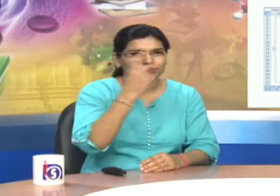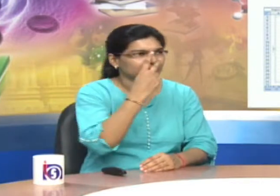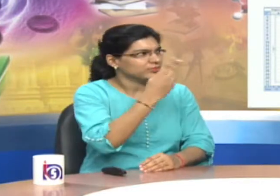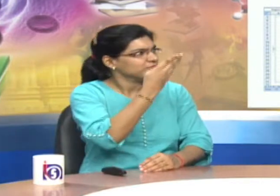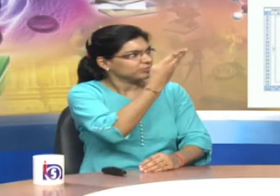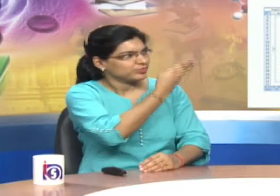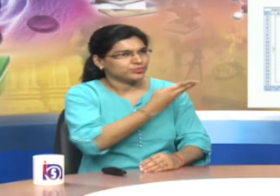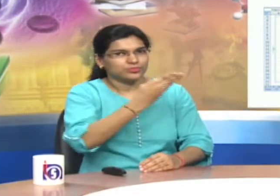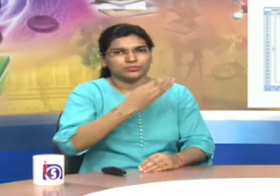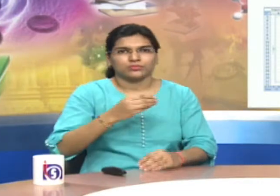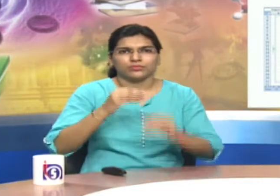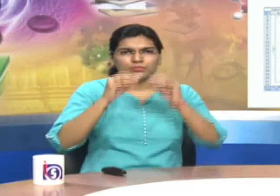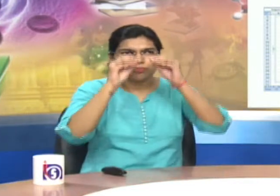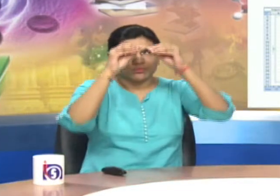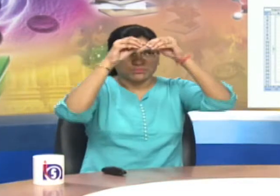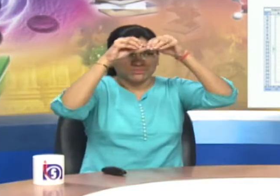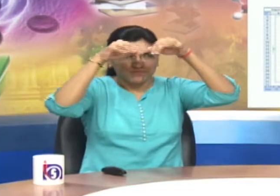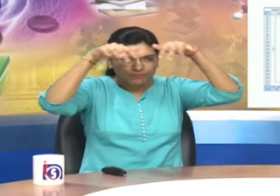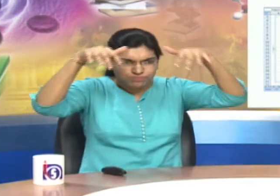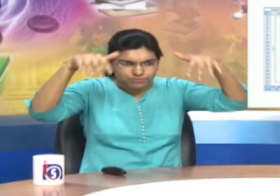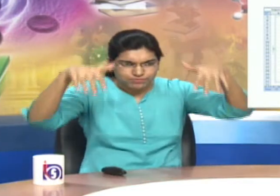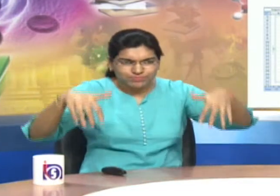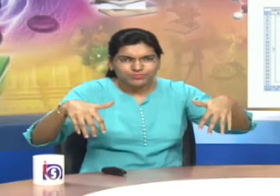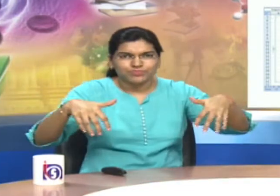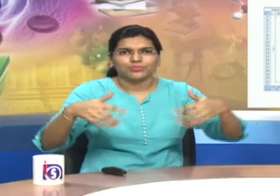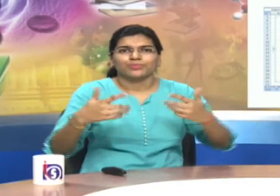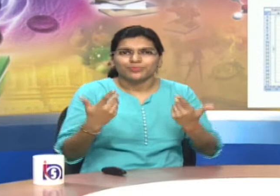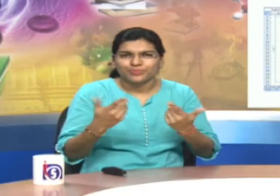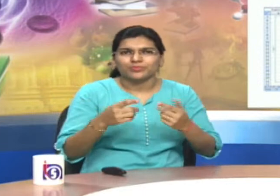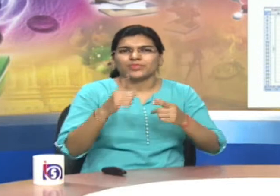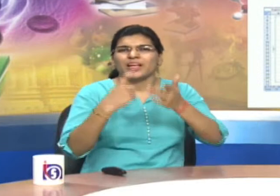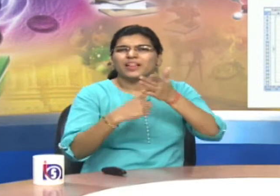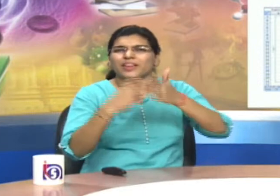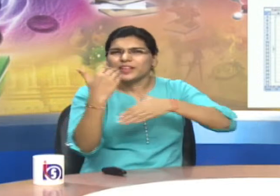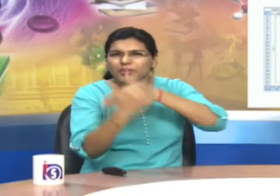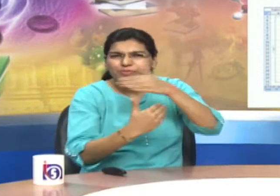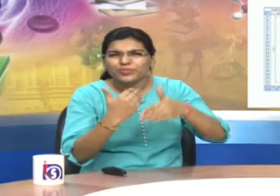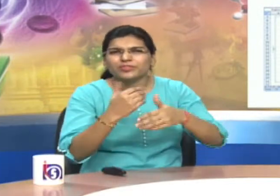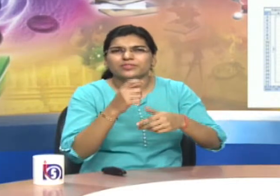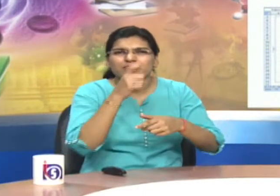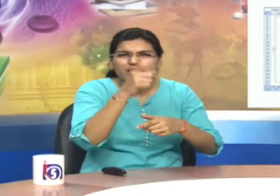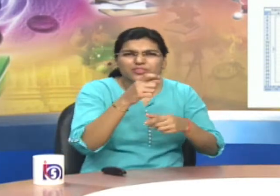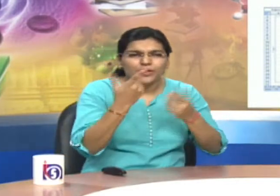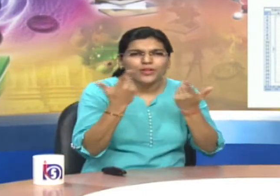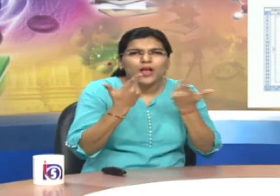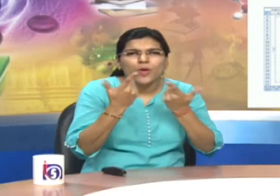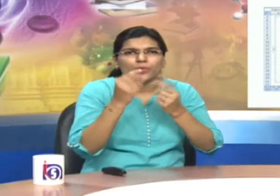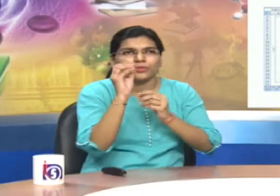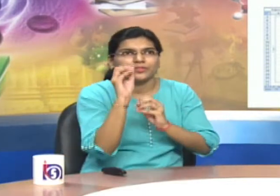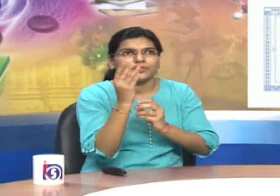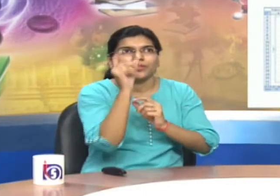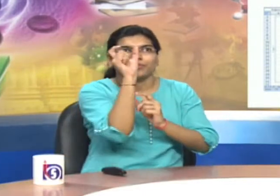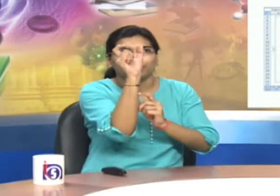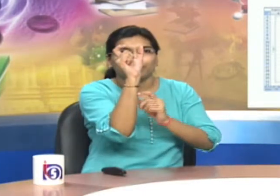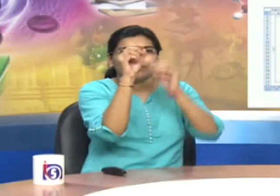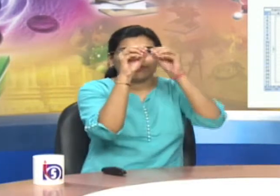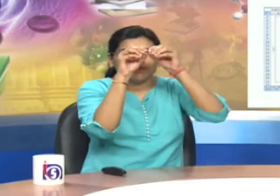You all have understood? In this hierarchy, like you have relatives,